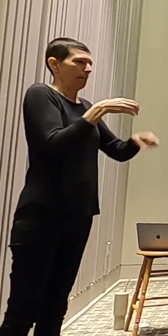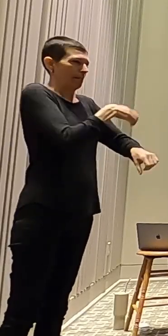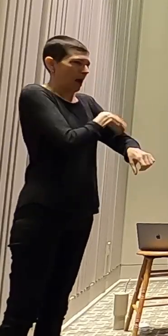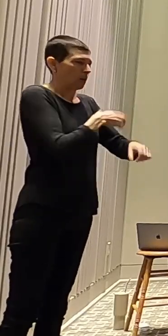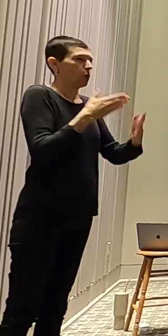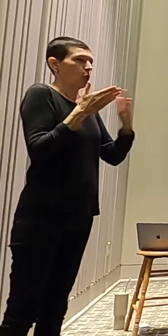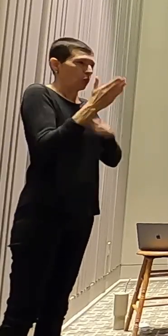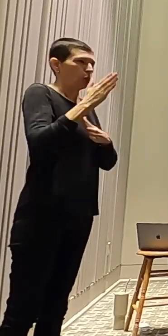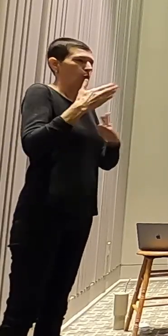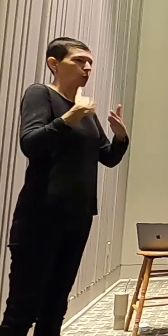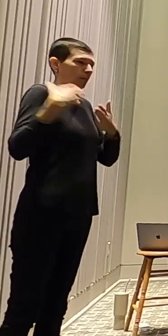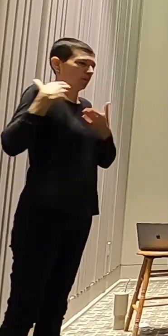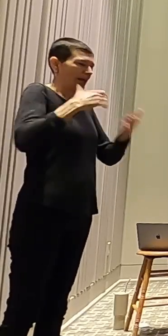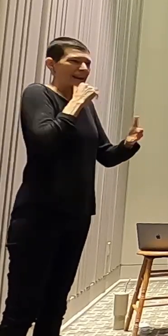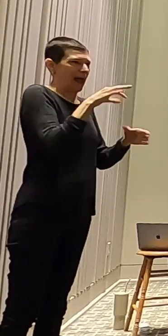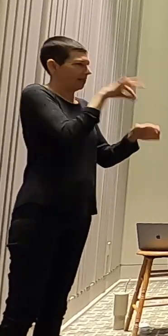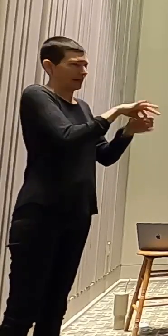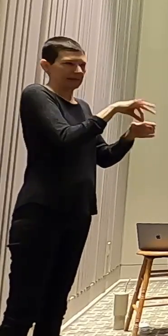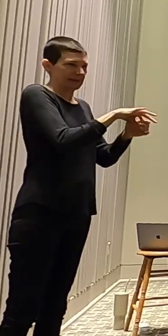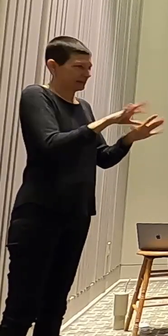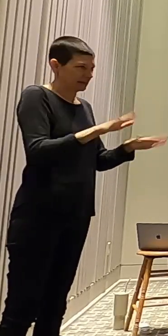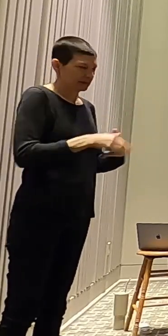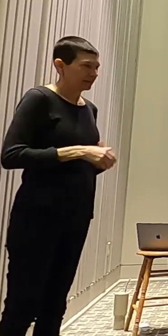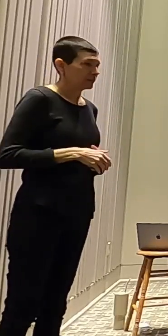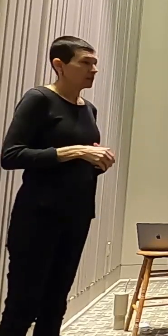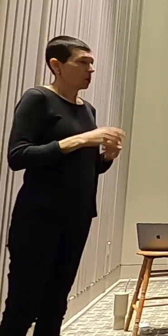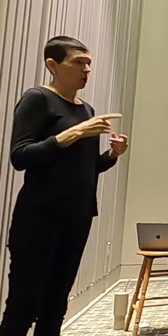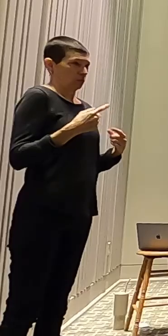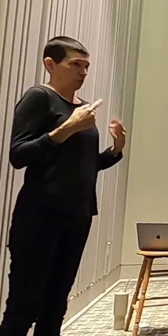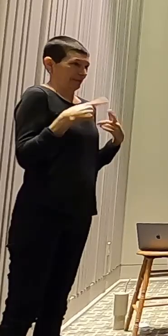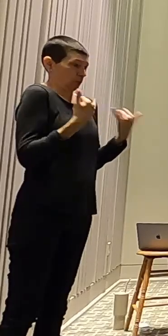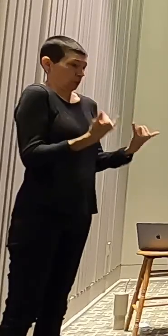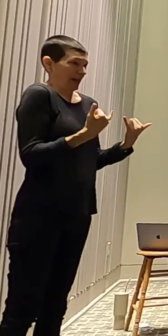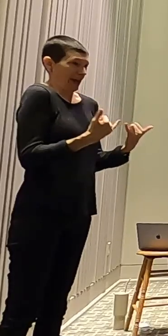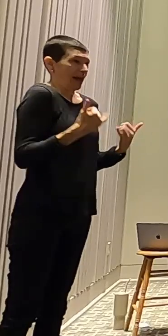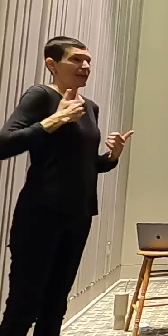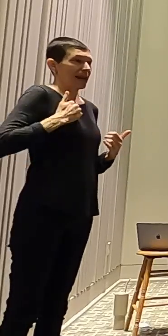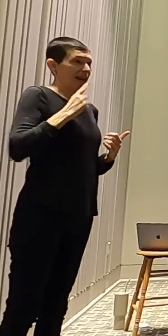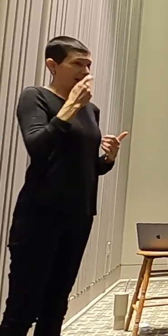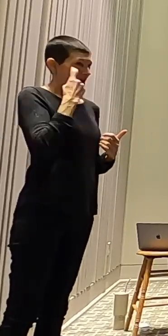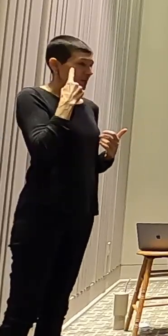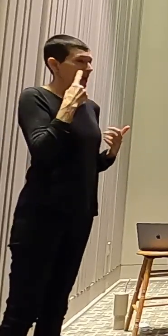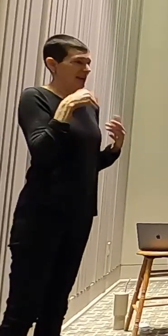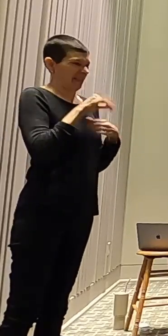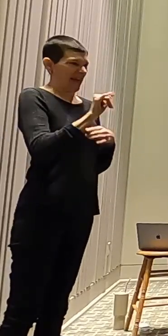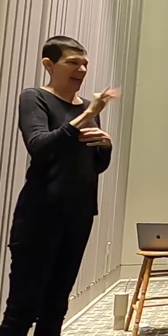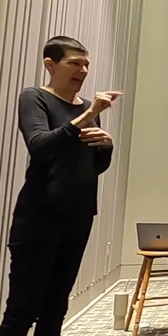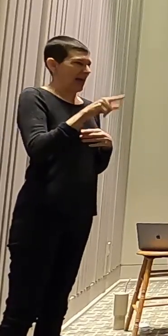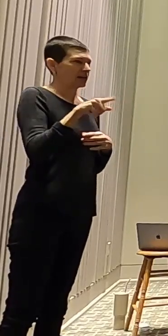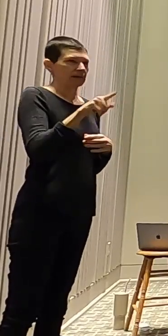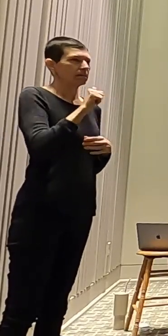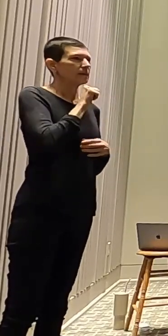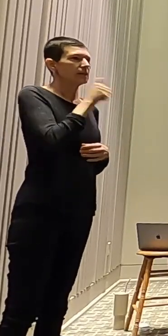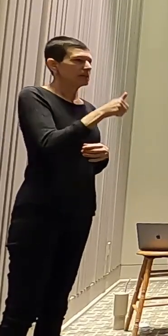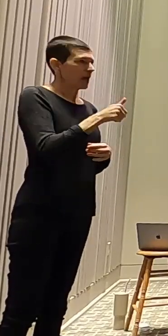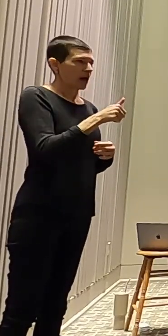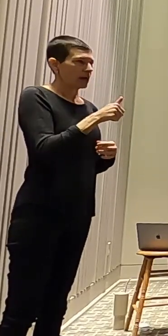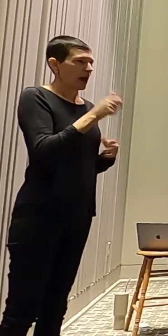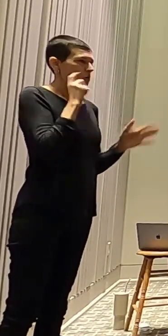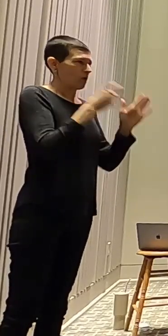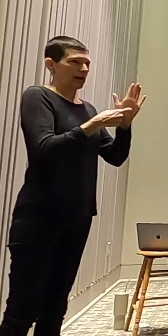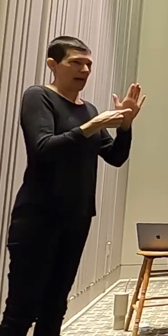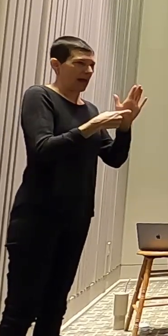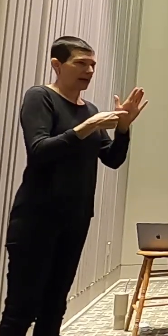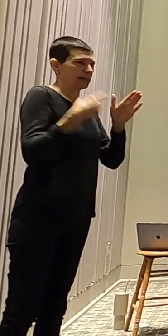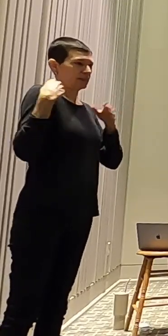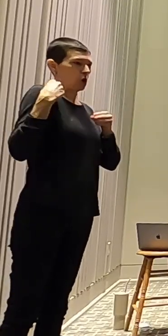descent rather than election. So even to this day, the Canadian government under this act does not